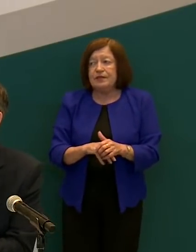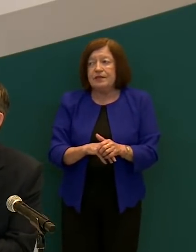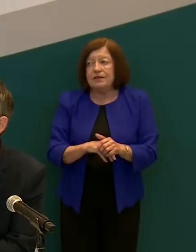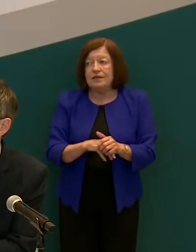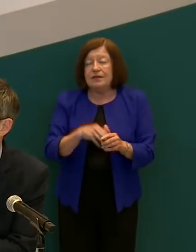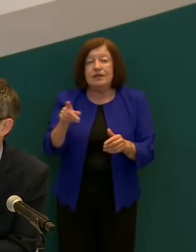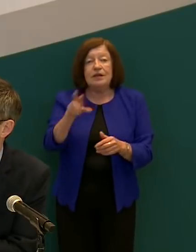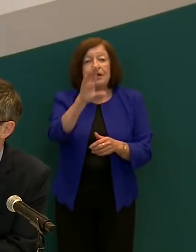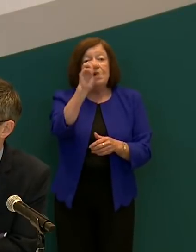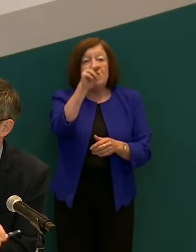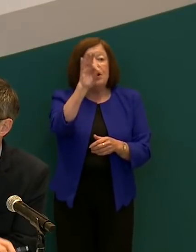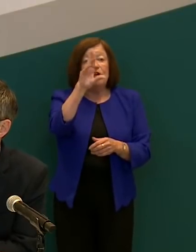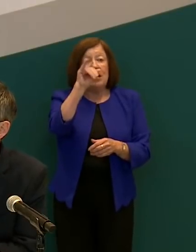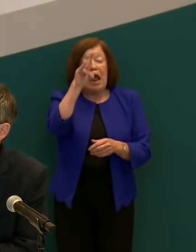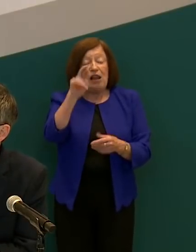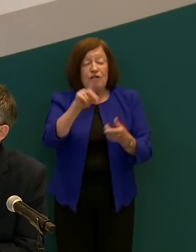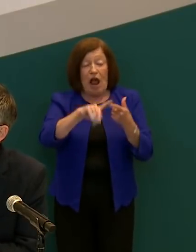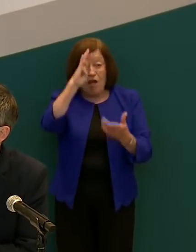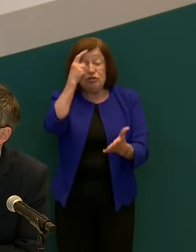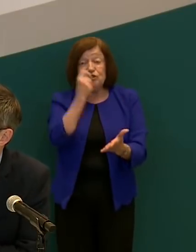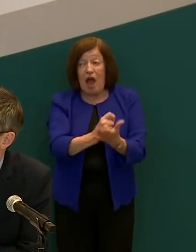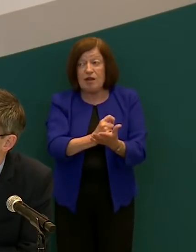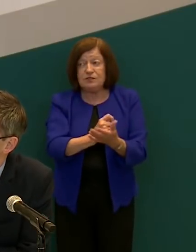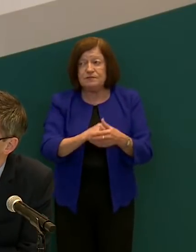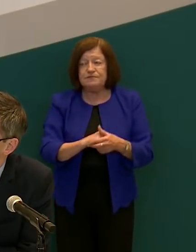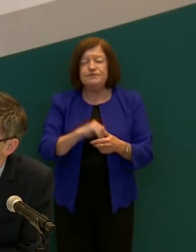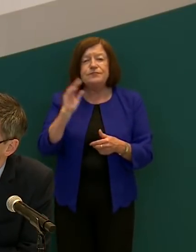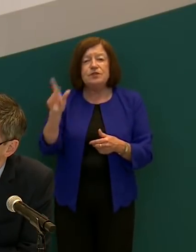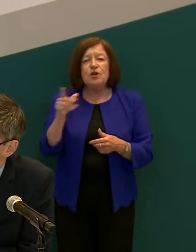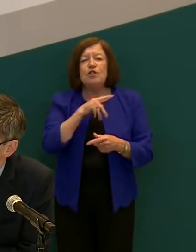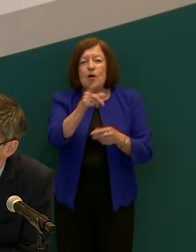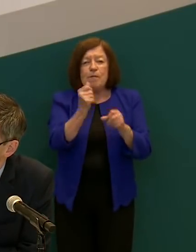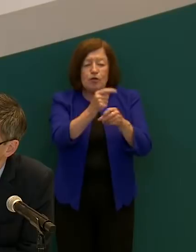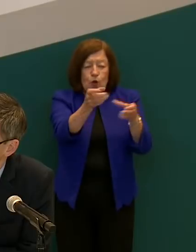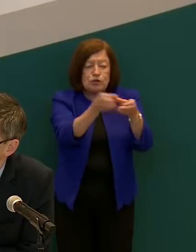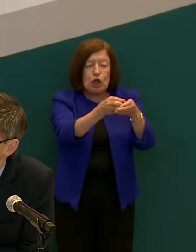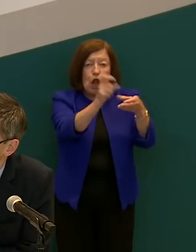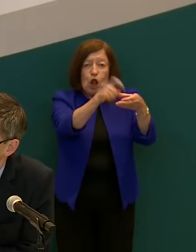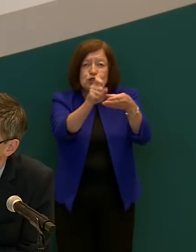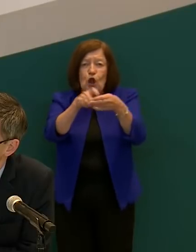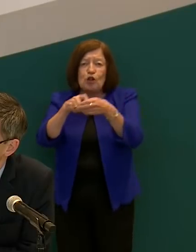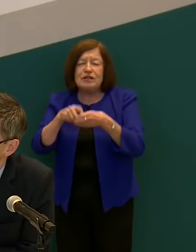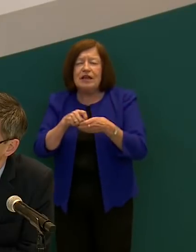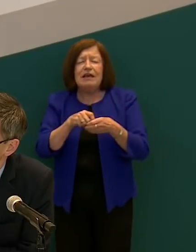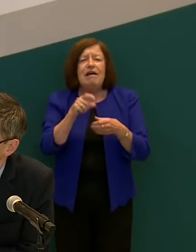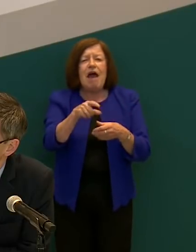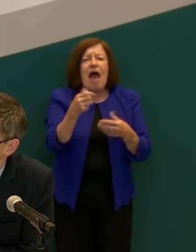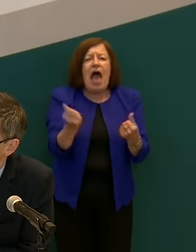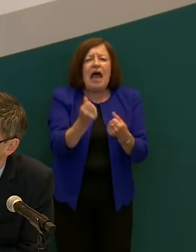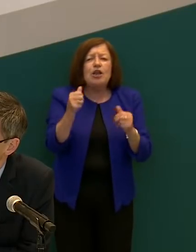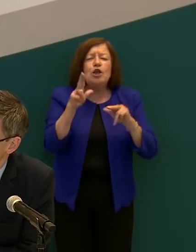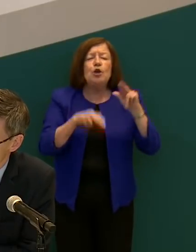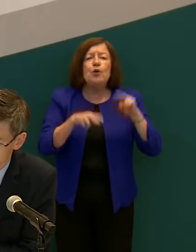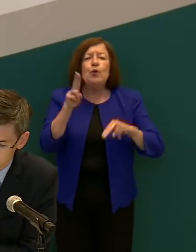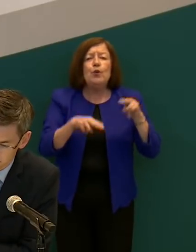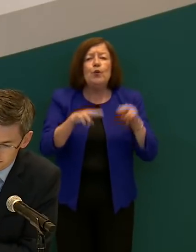Hi, Dr. Conor Gallagher with the Irish Times. Just in terms of those clusters you talked about, are there any